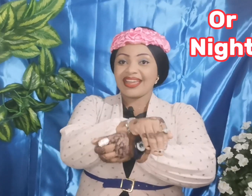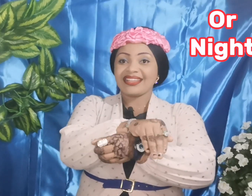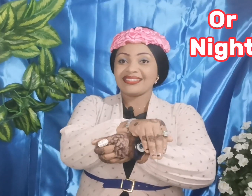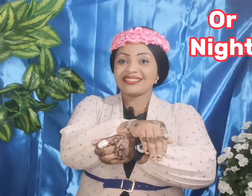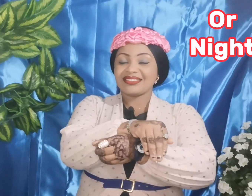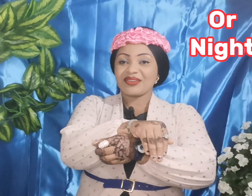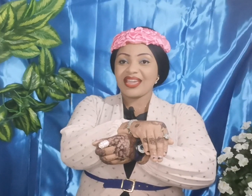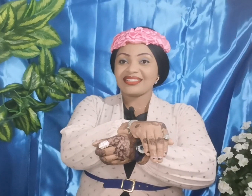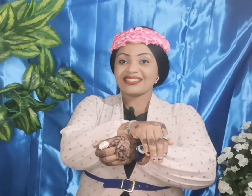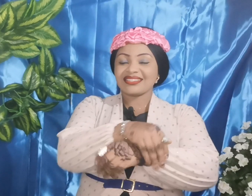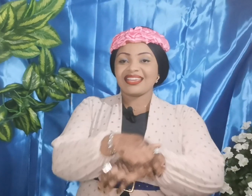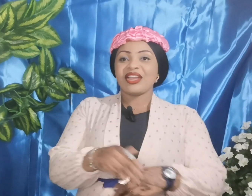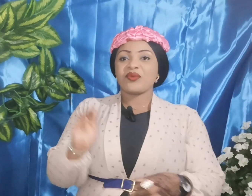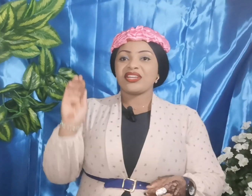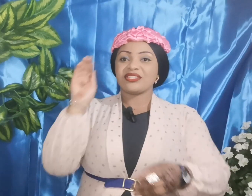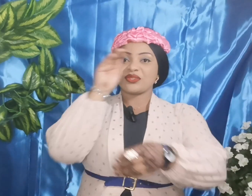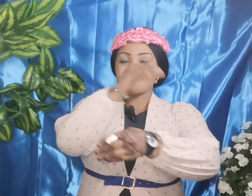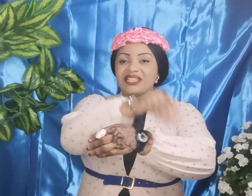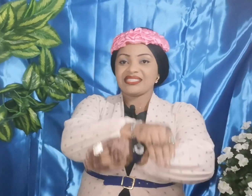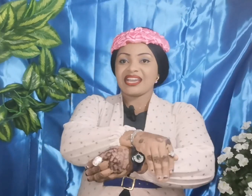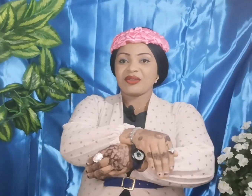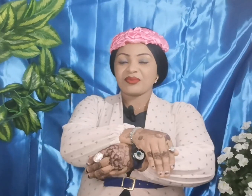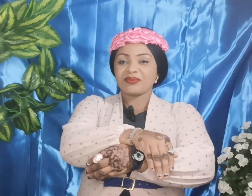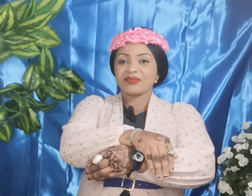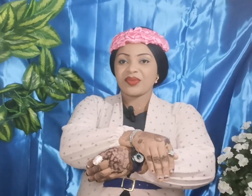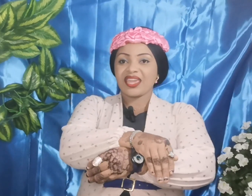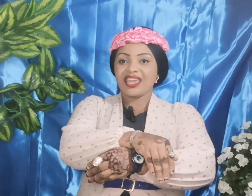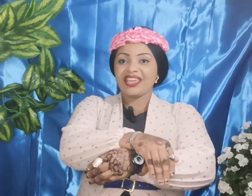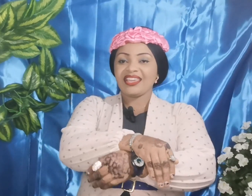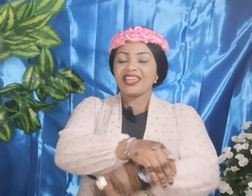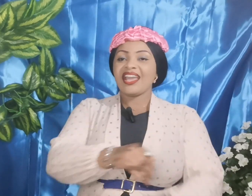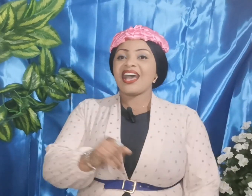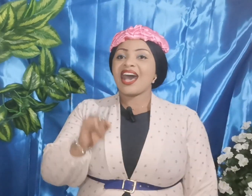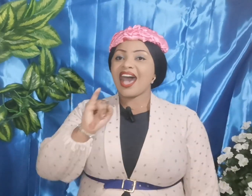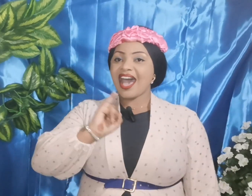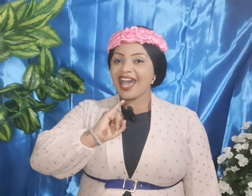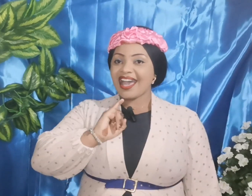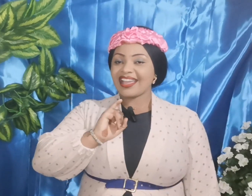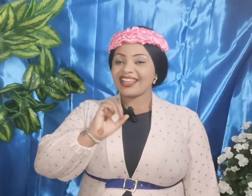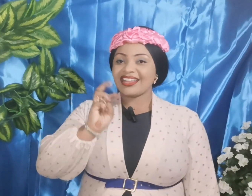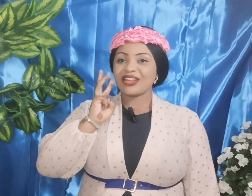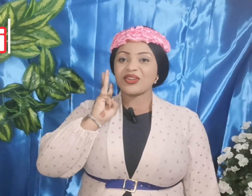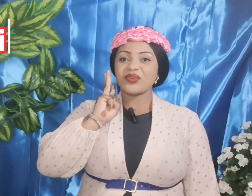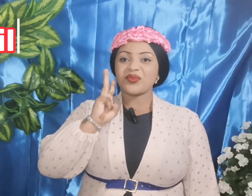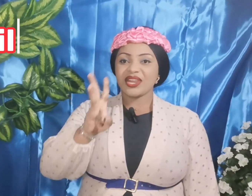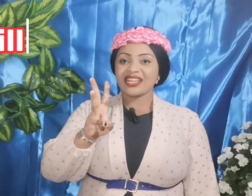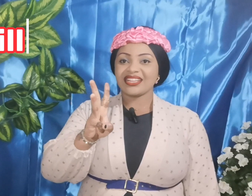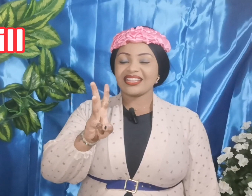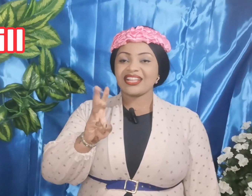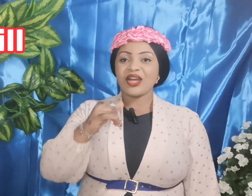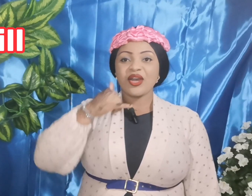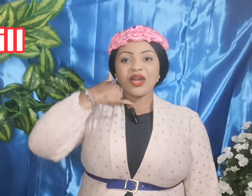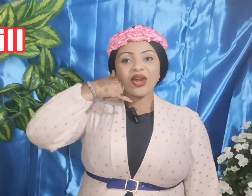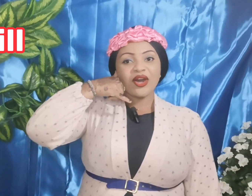I will call you in the evening or night, right? When the sun is down, okay? I will